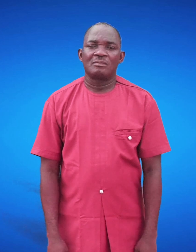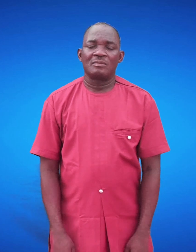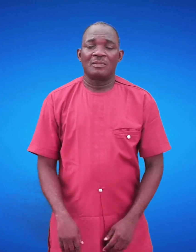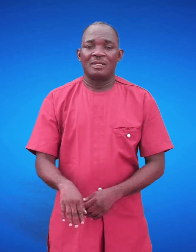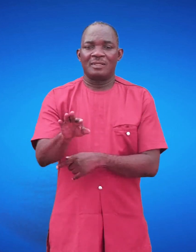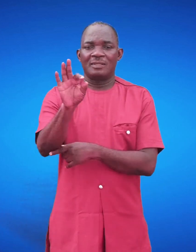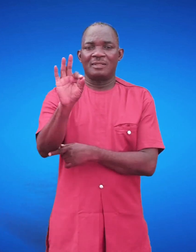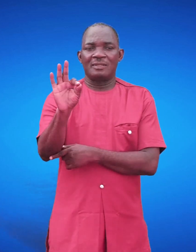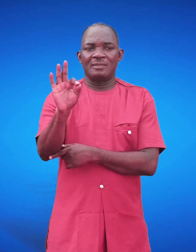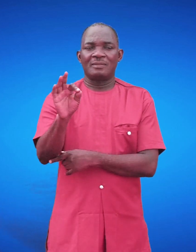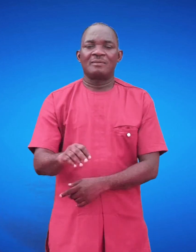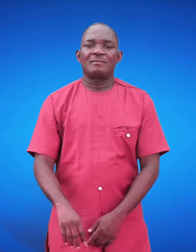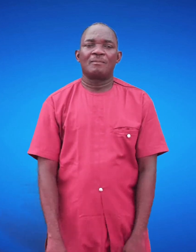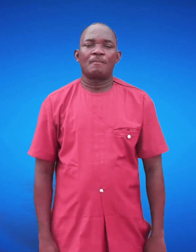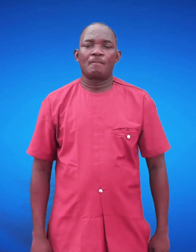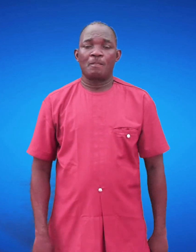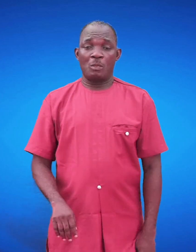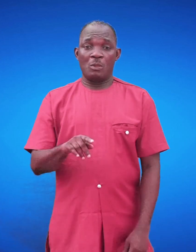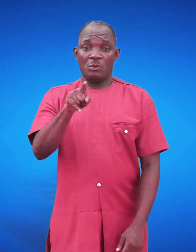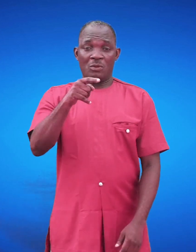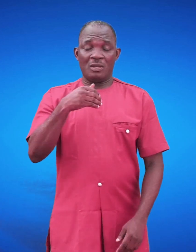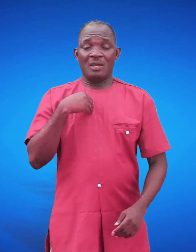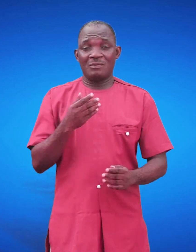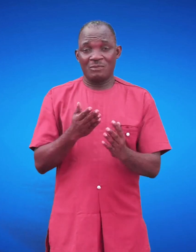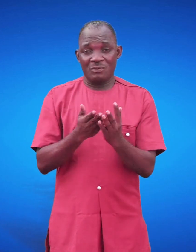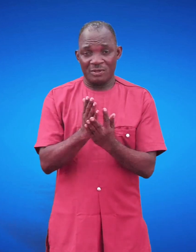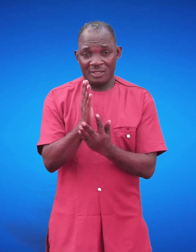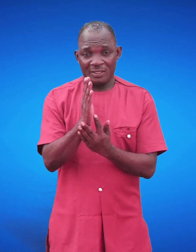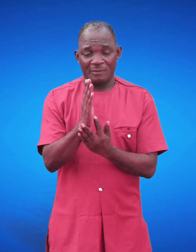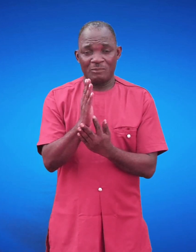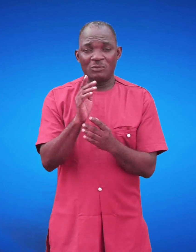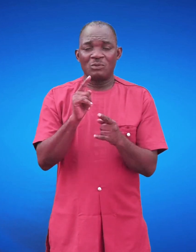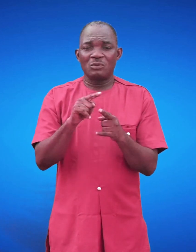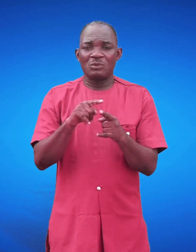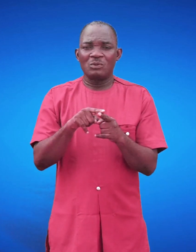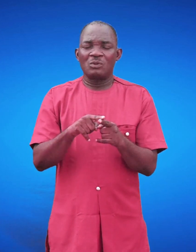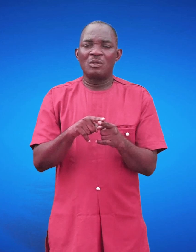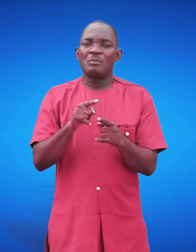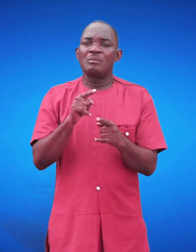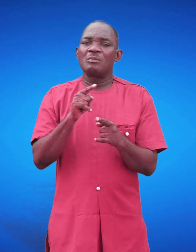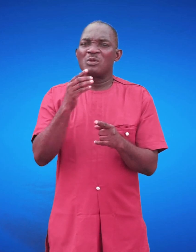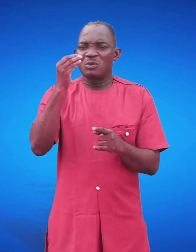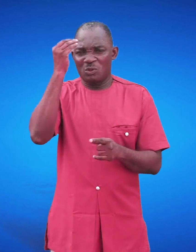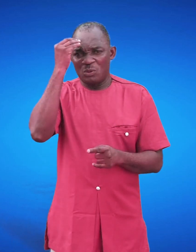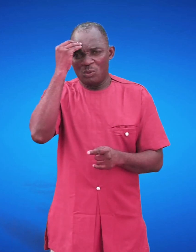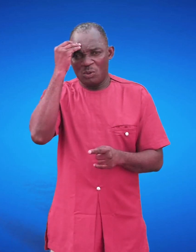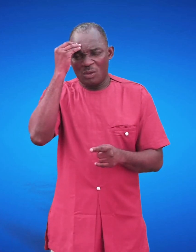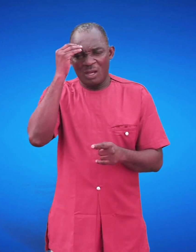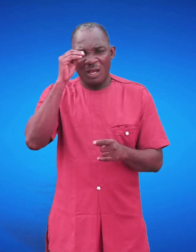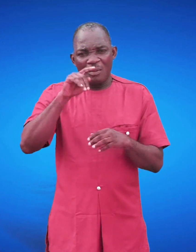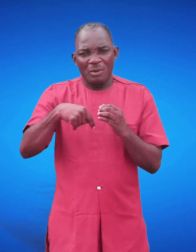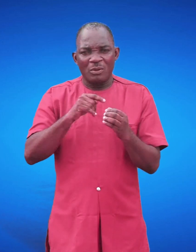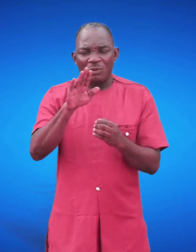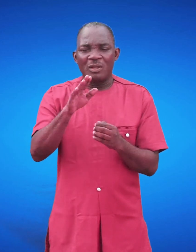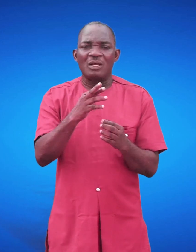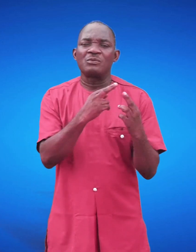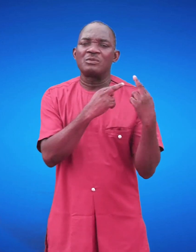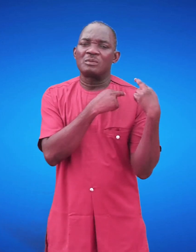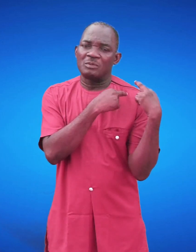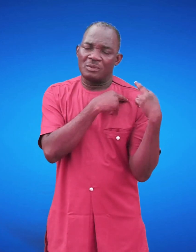9. You have the right to be informed of your responsibilities